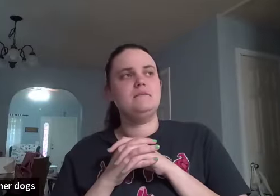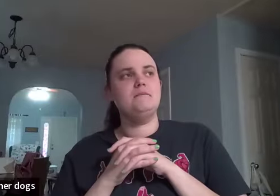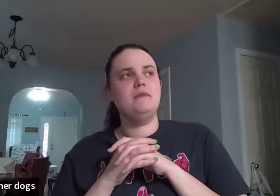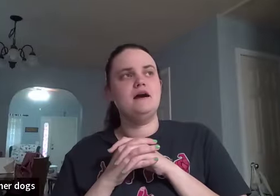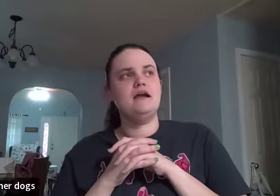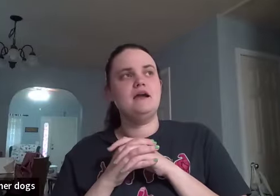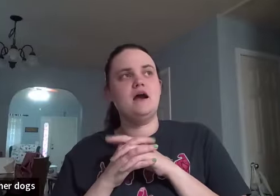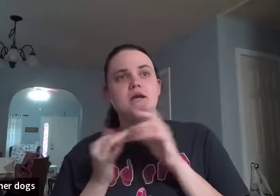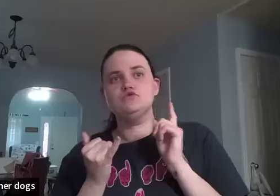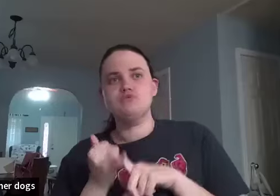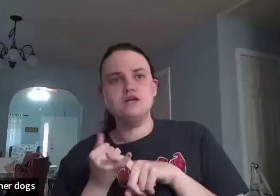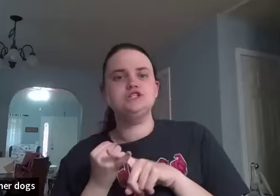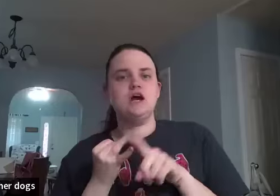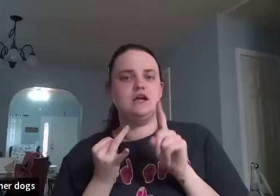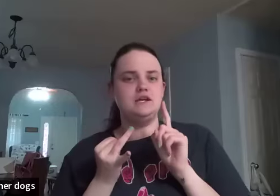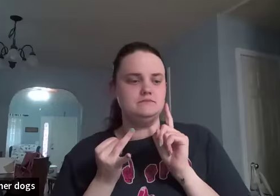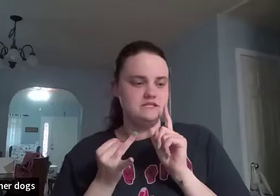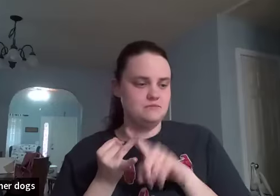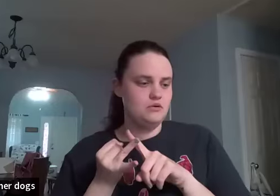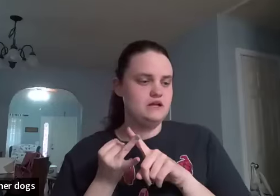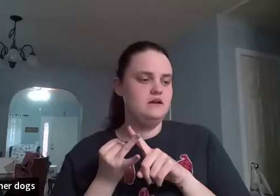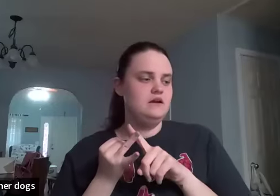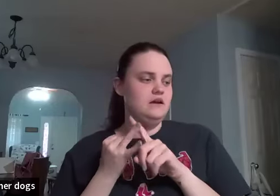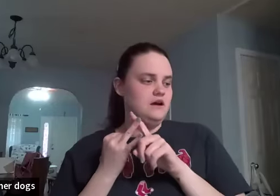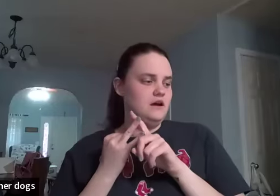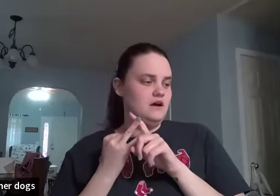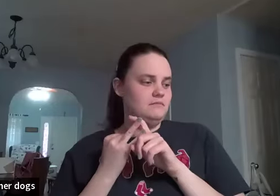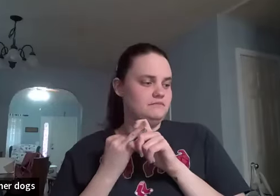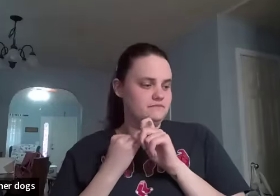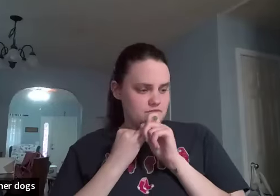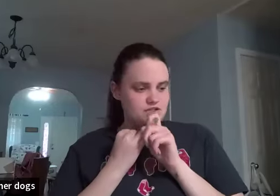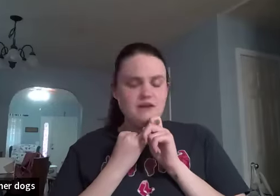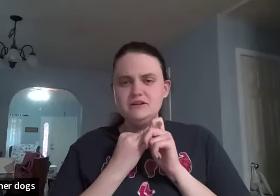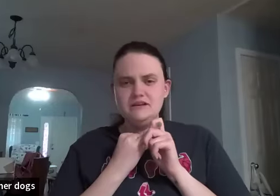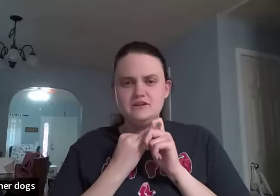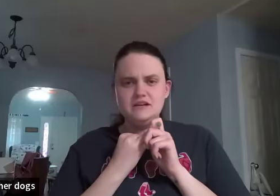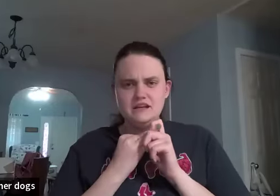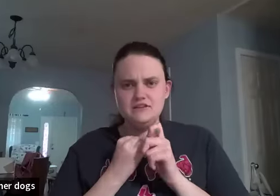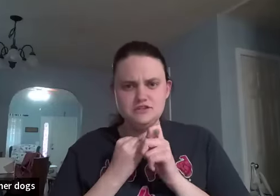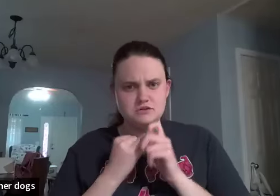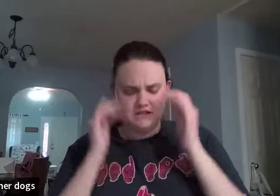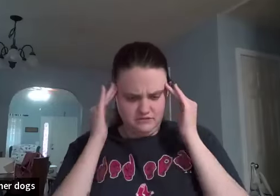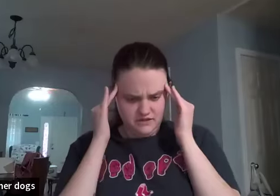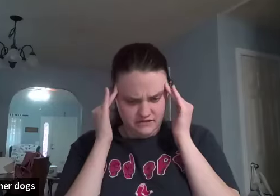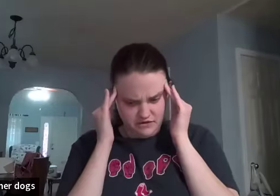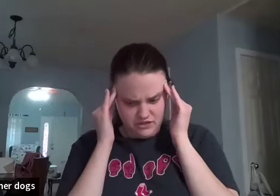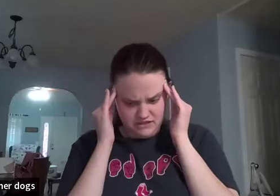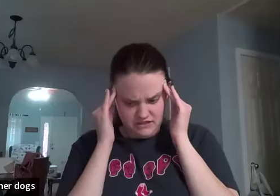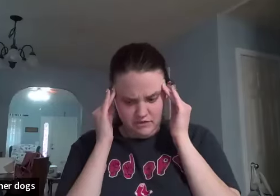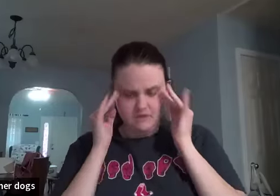like I am crushed, I am disappointed. Um, there's not really a good English word, I don't think, that We've translated. never